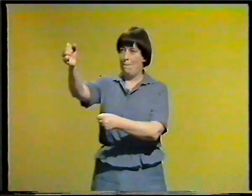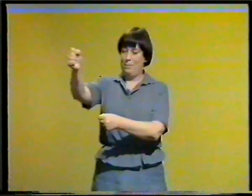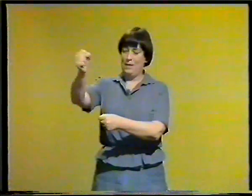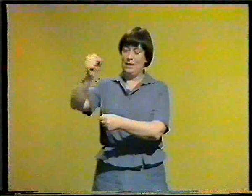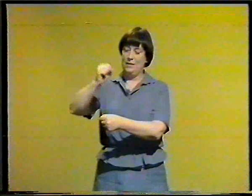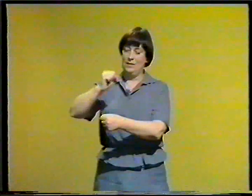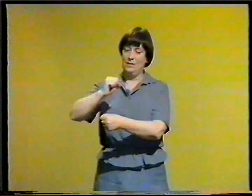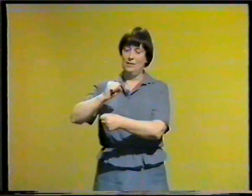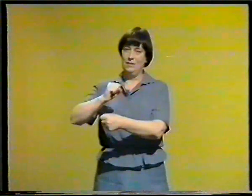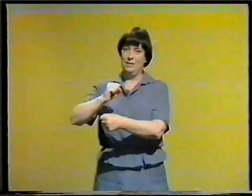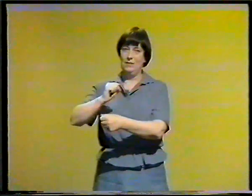Beer.